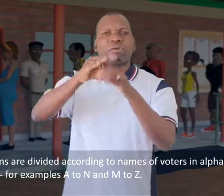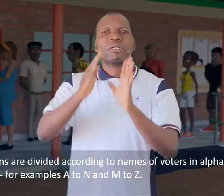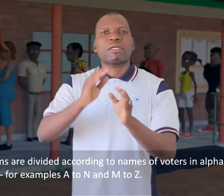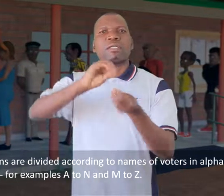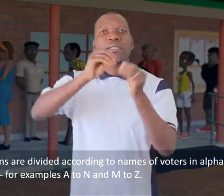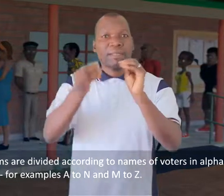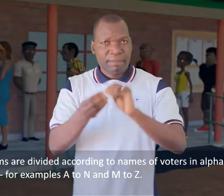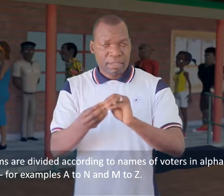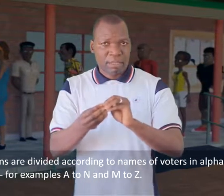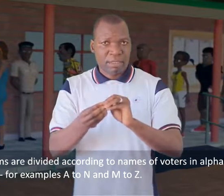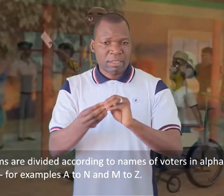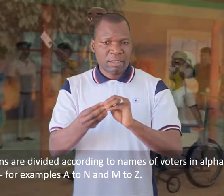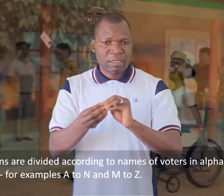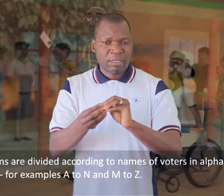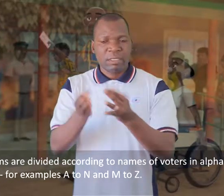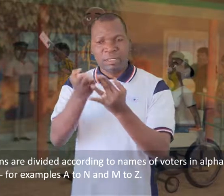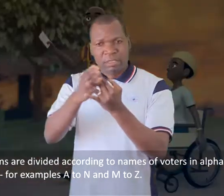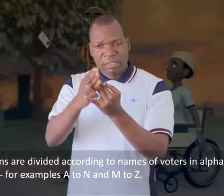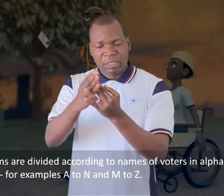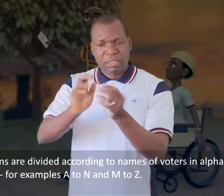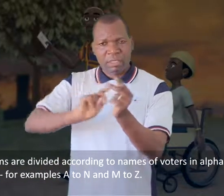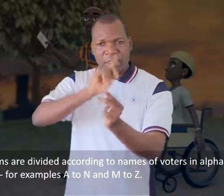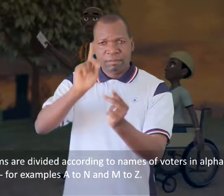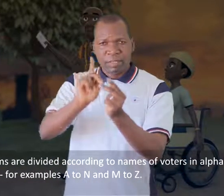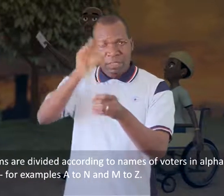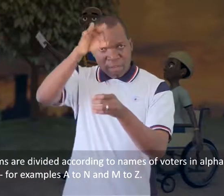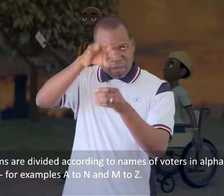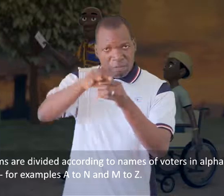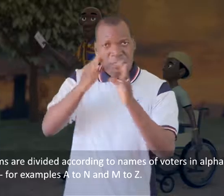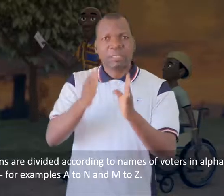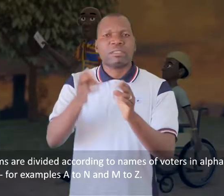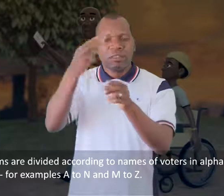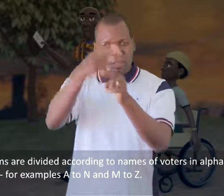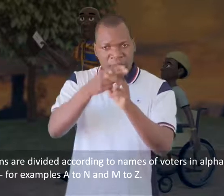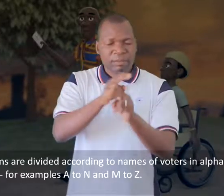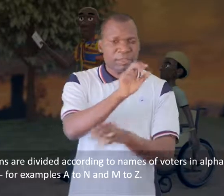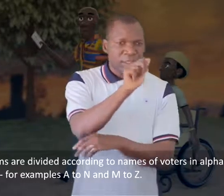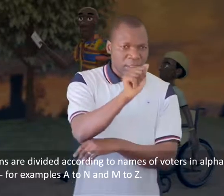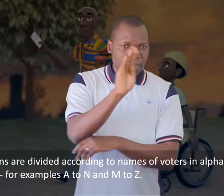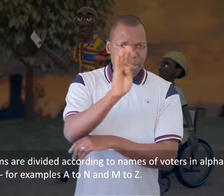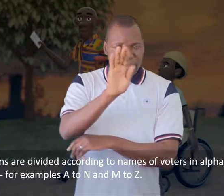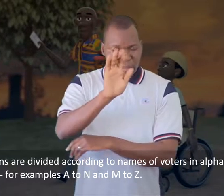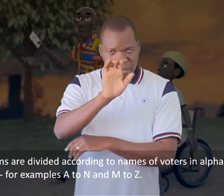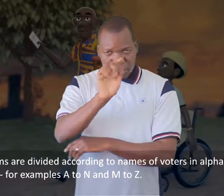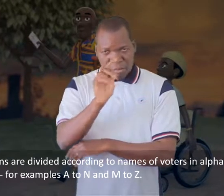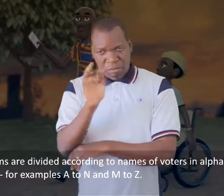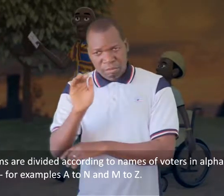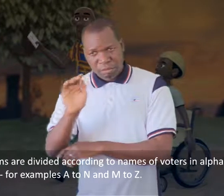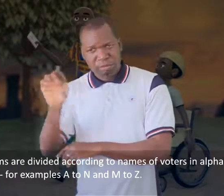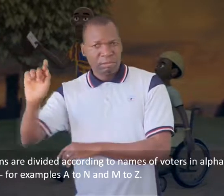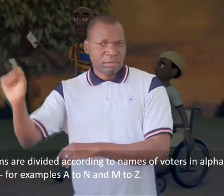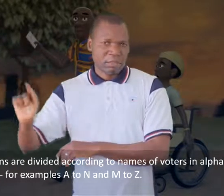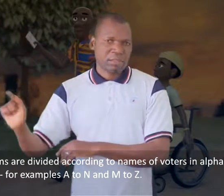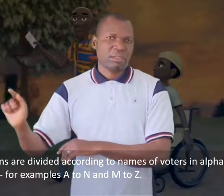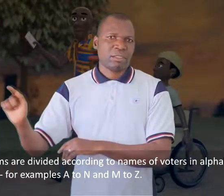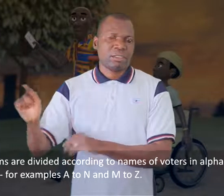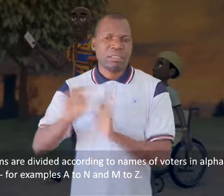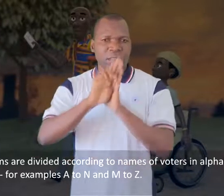of voters in alphabetical order. For examples, A to N and M to Z.